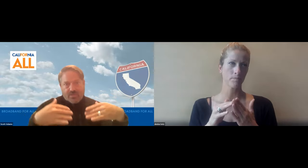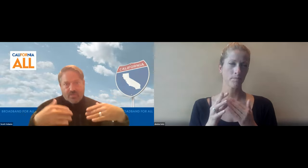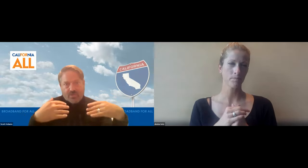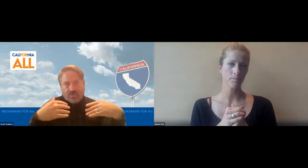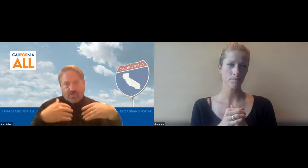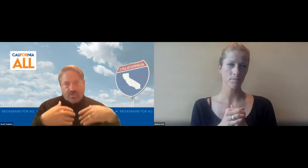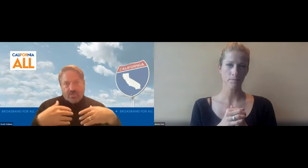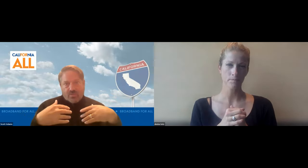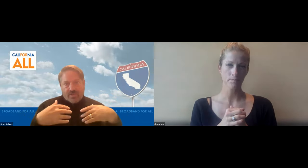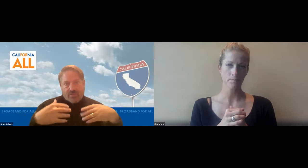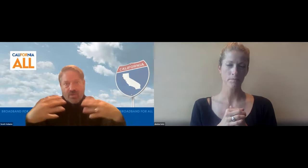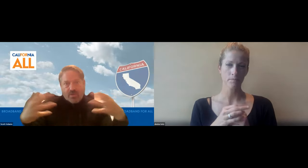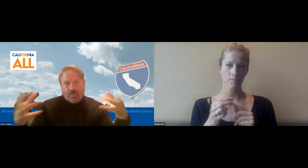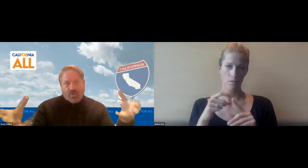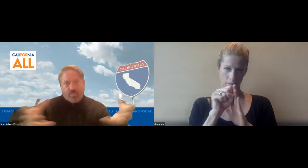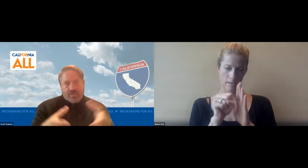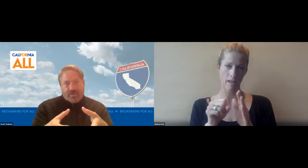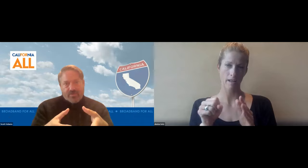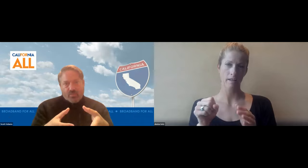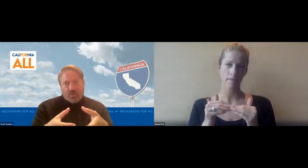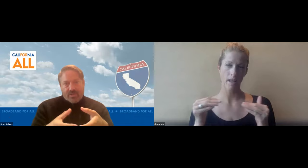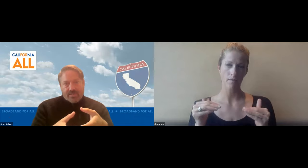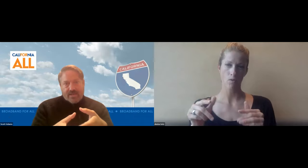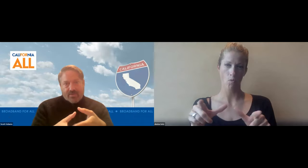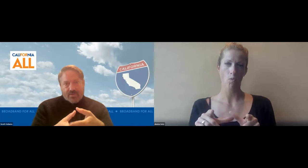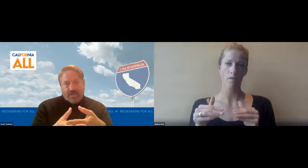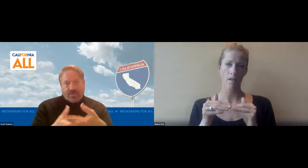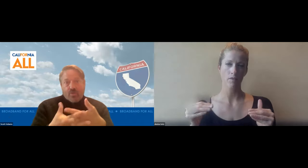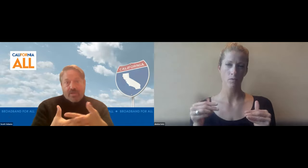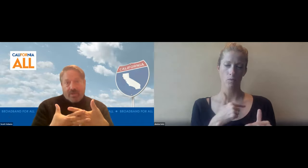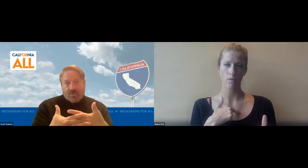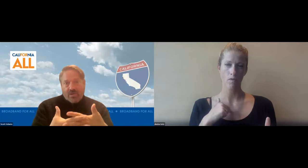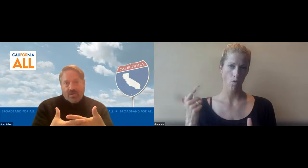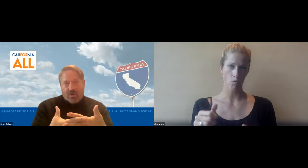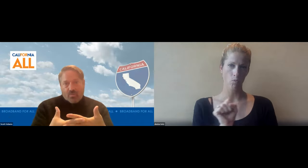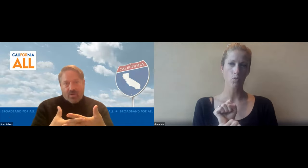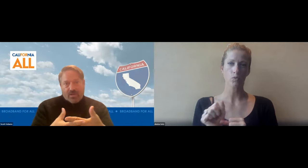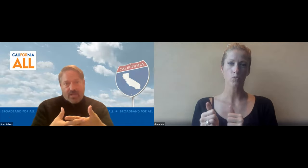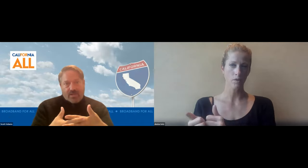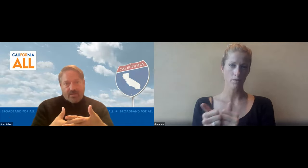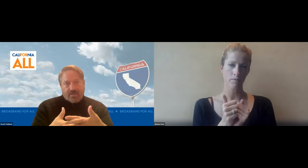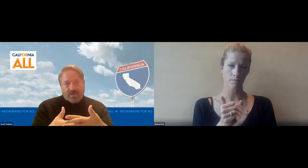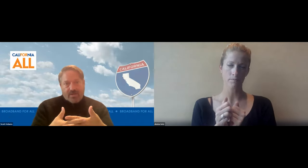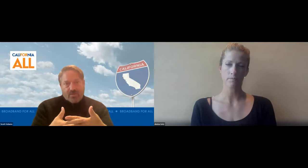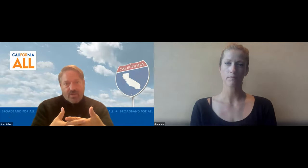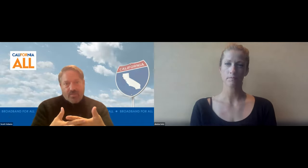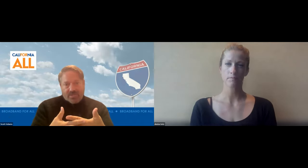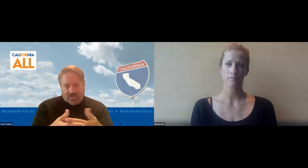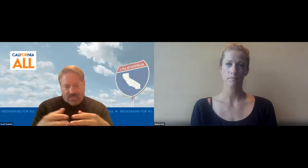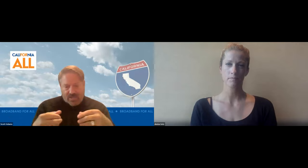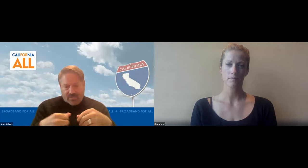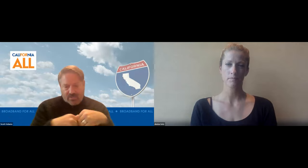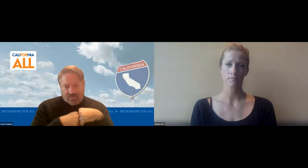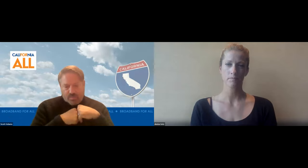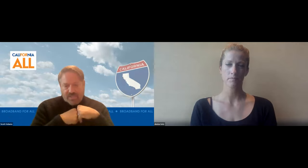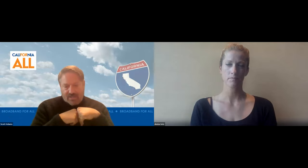level to the regional to the local level, we all benefit from working together and knowing about our work and, you know,